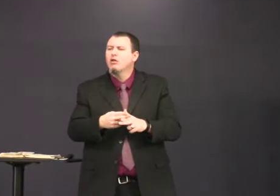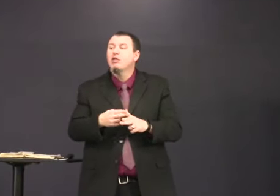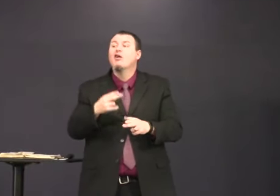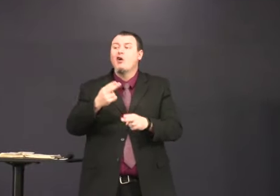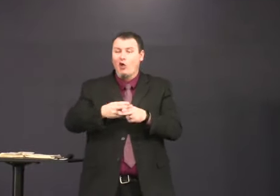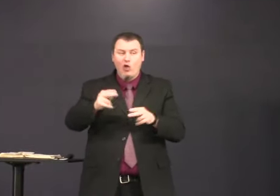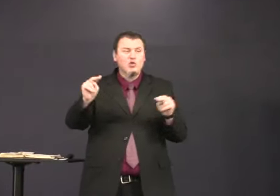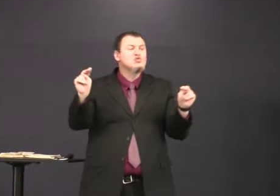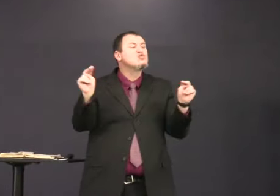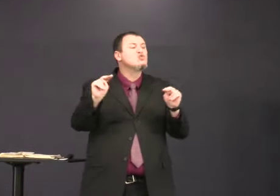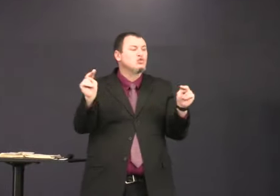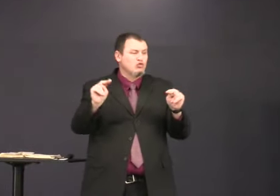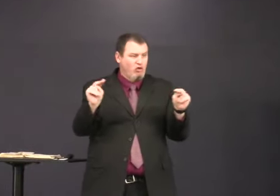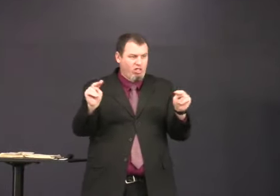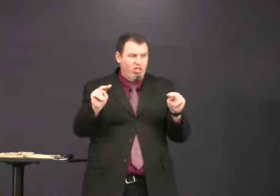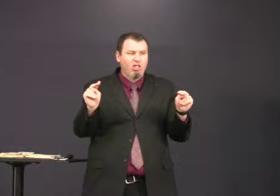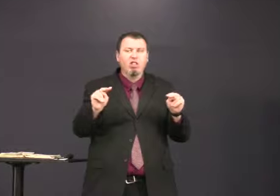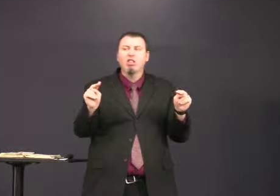stadium, they go to